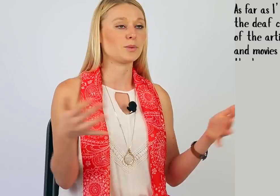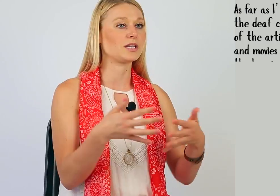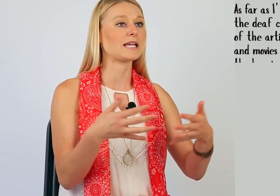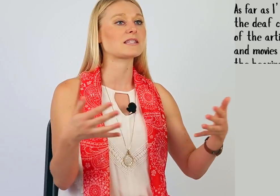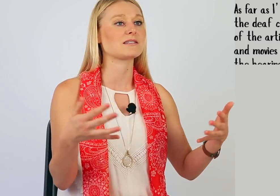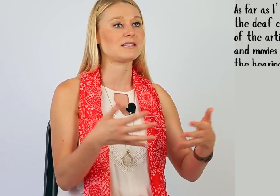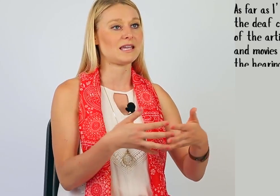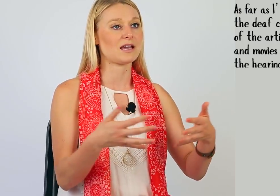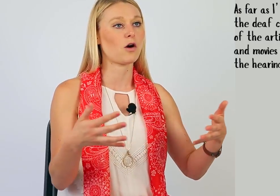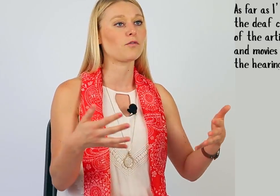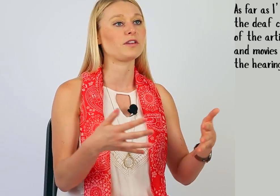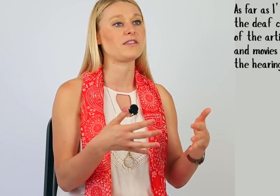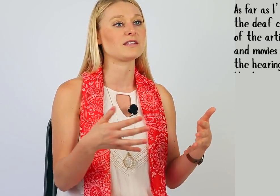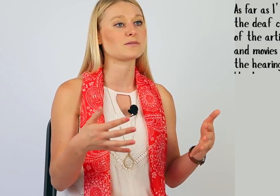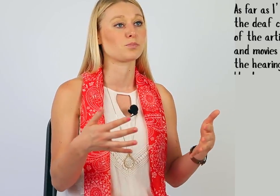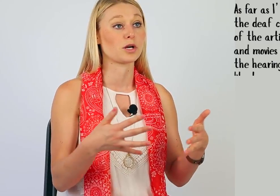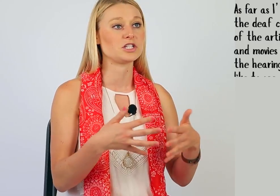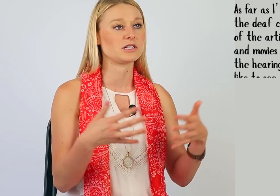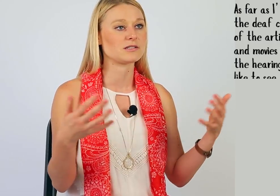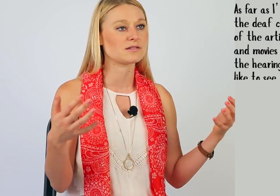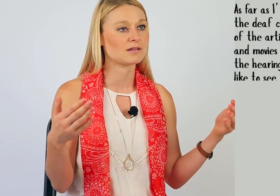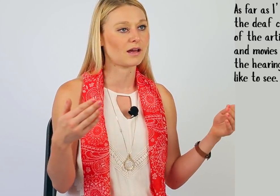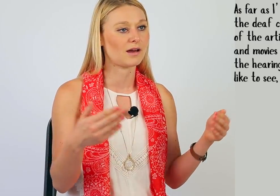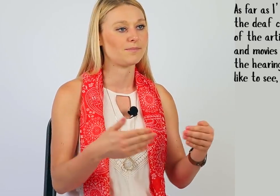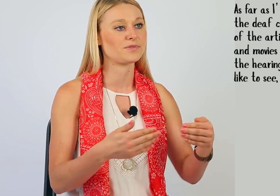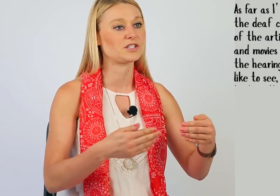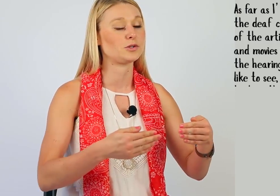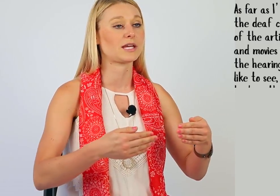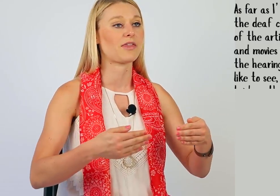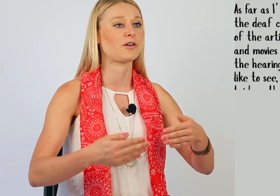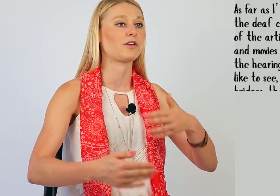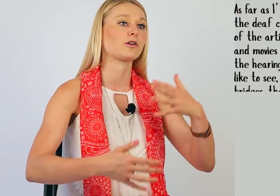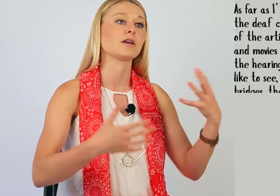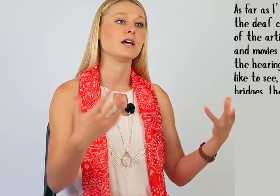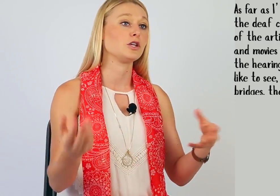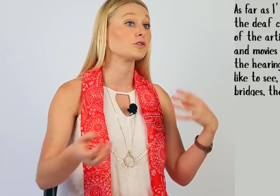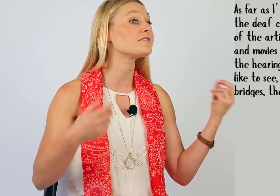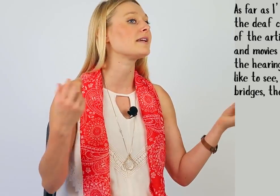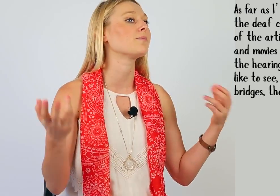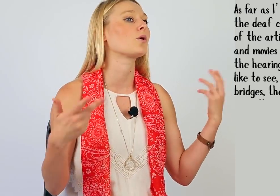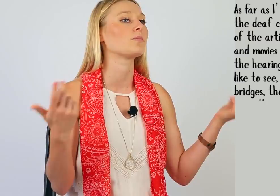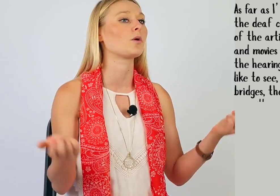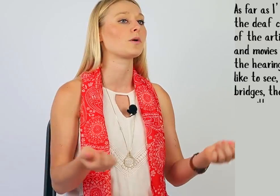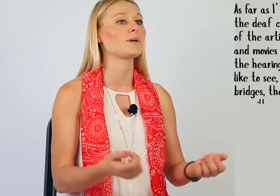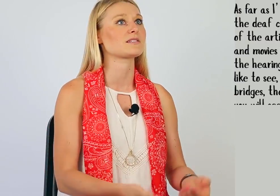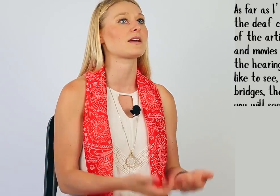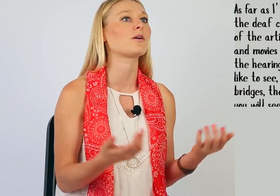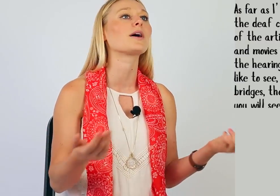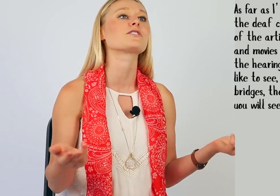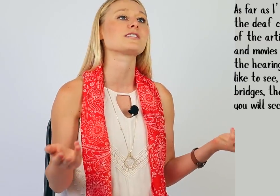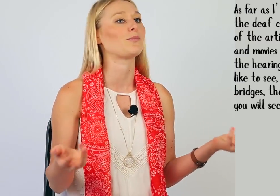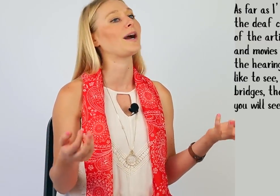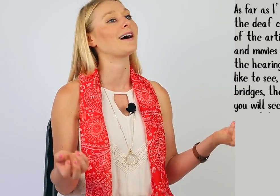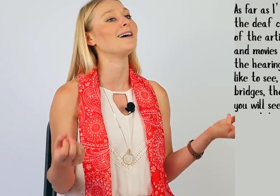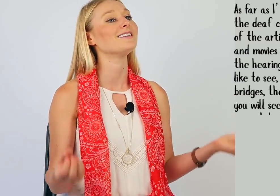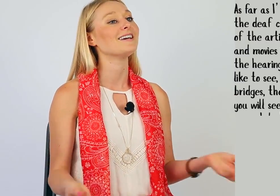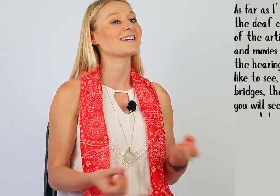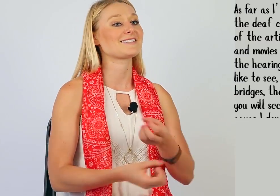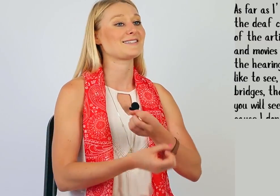would like to see, hopefully this bridges the two together, and there you'll see more and more, because I don't understand why not, because it